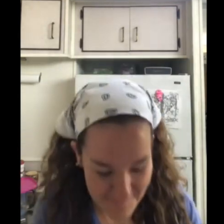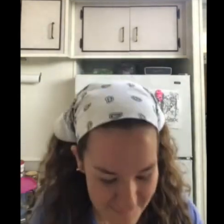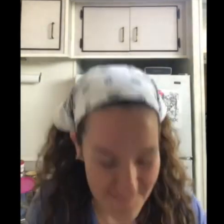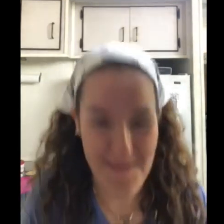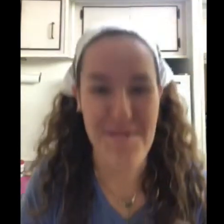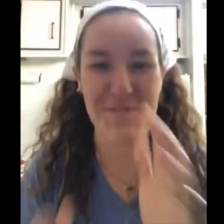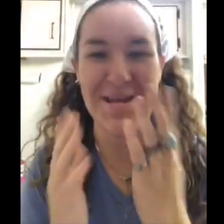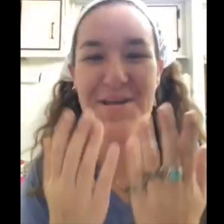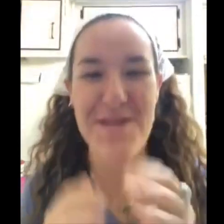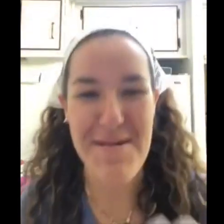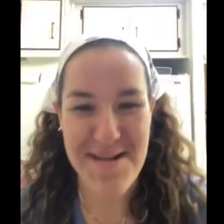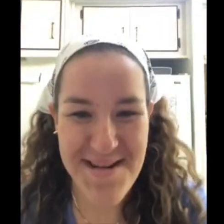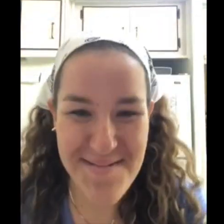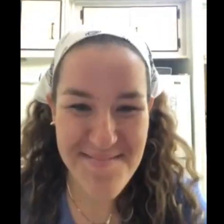everyone. Something really cute happened.